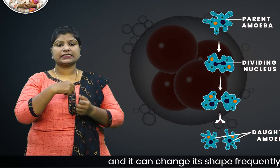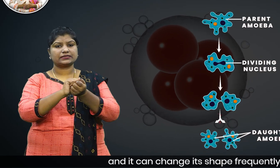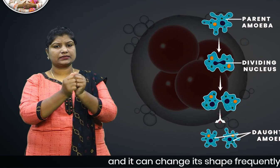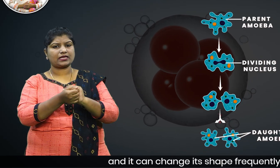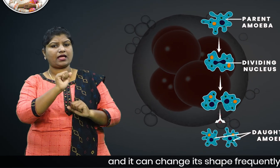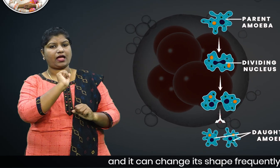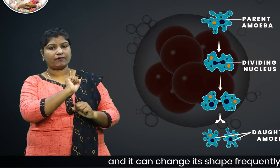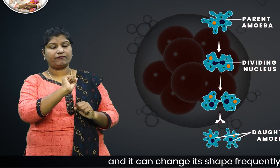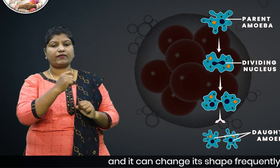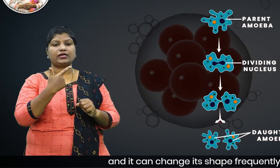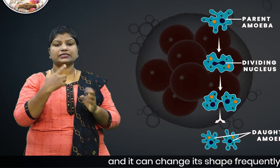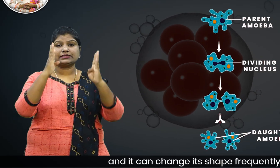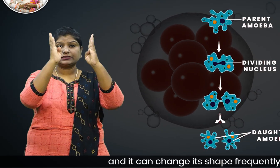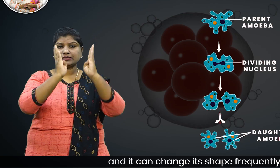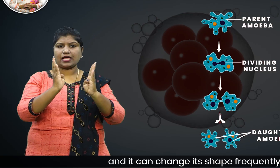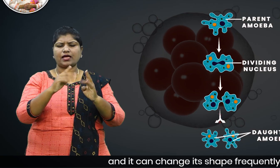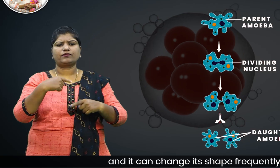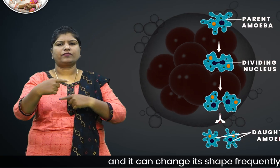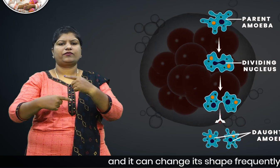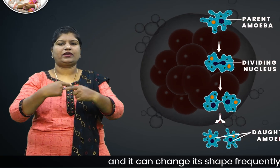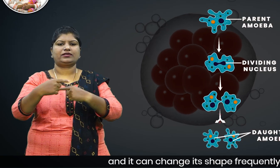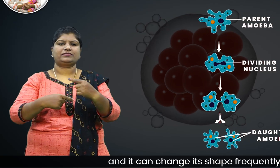shape frequently.